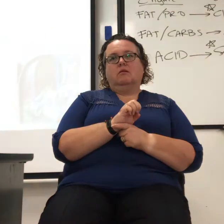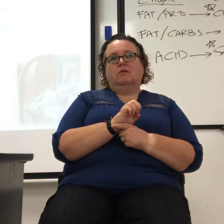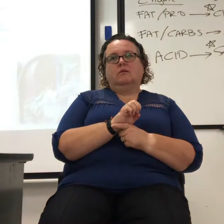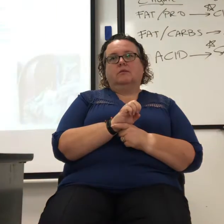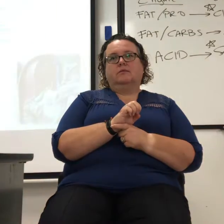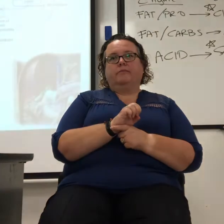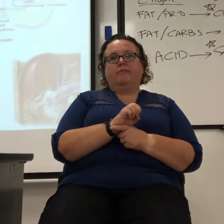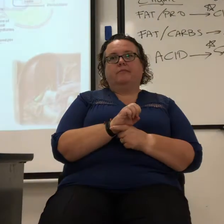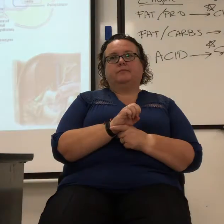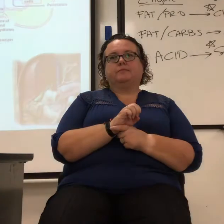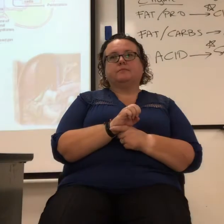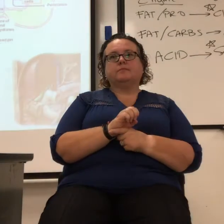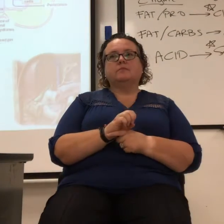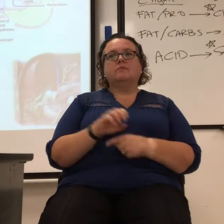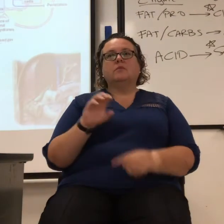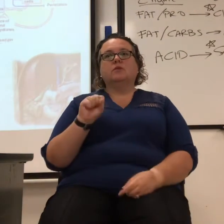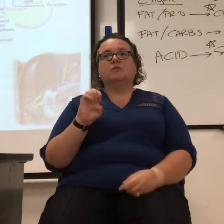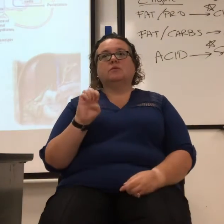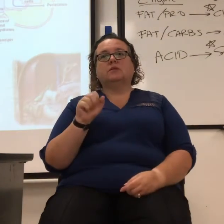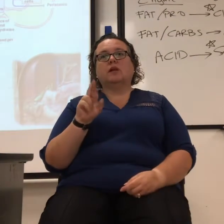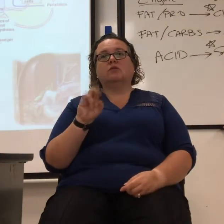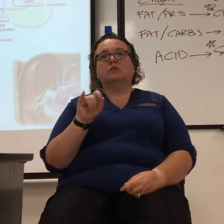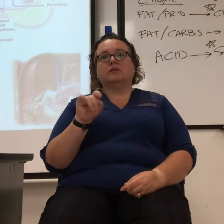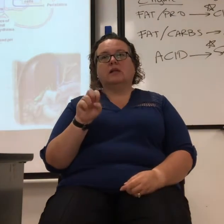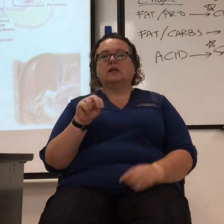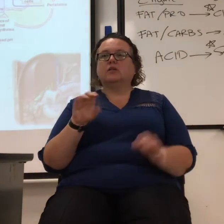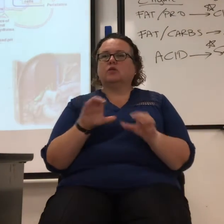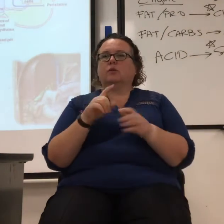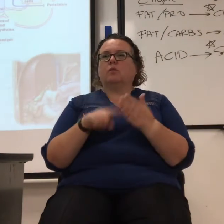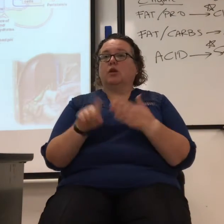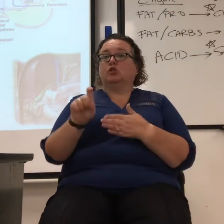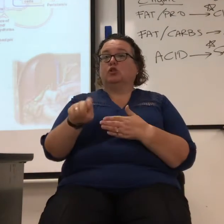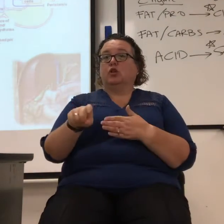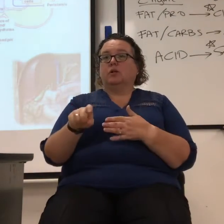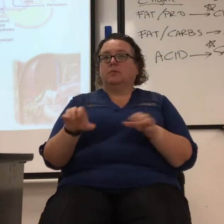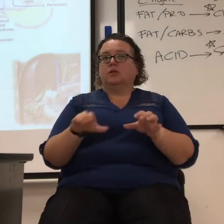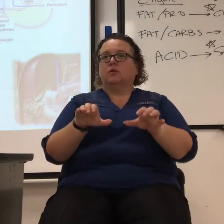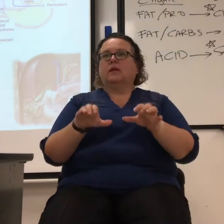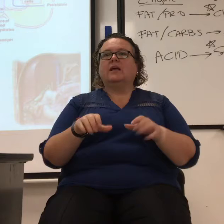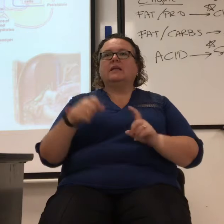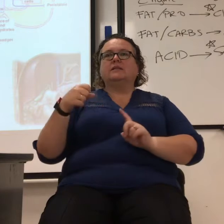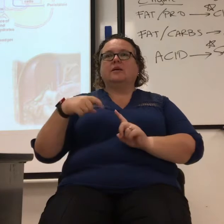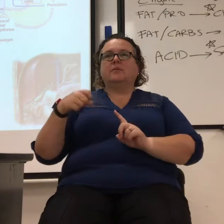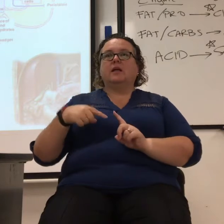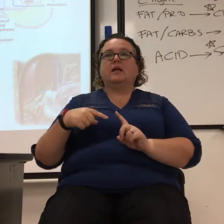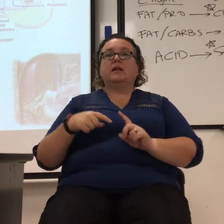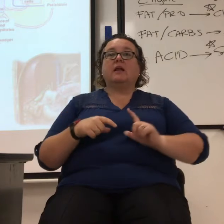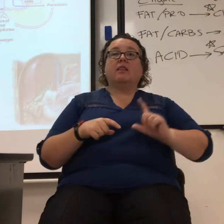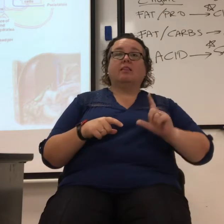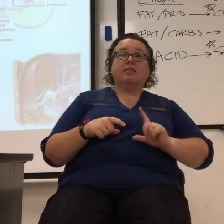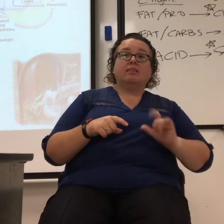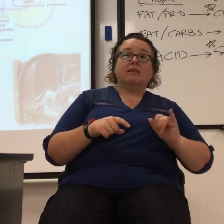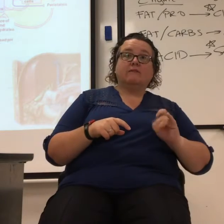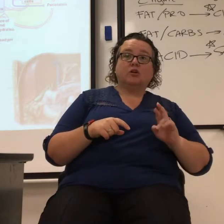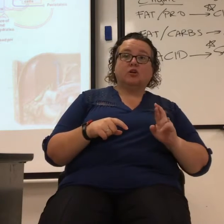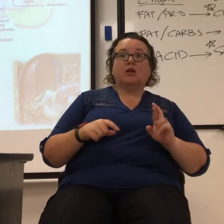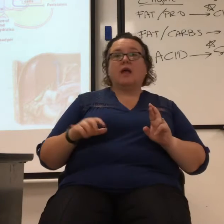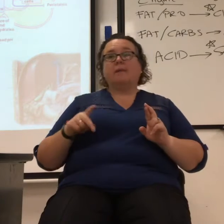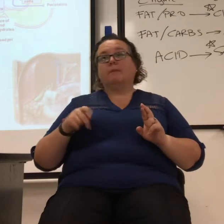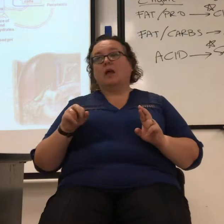So secretin is doing what it's supposed to do. It's stimulating liver and pancreas to secrete